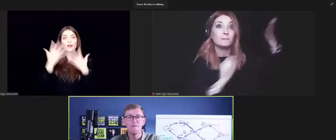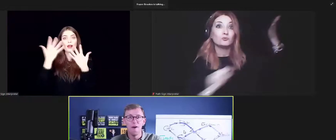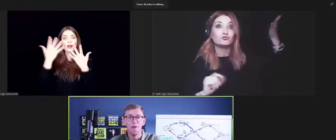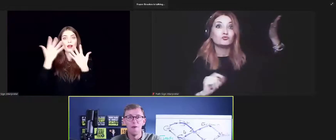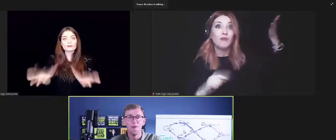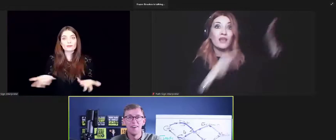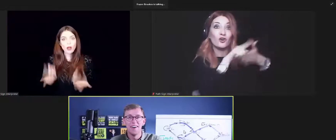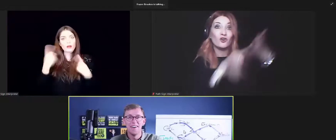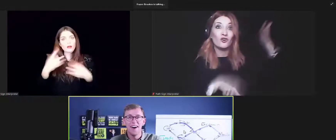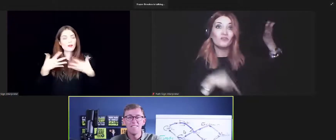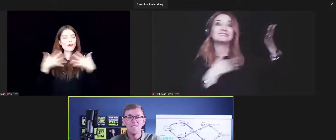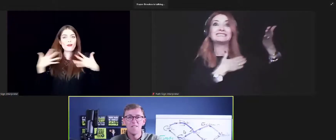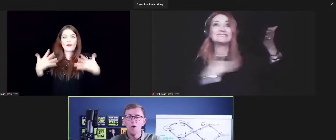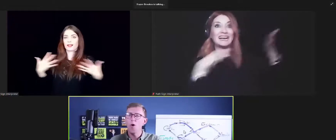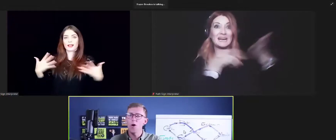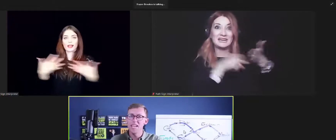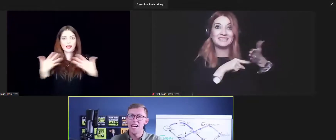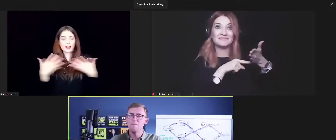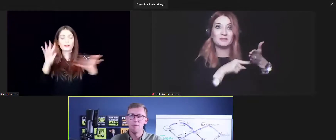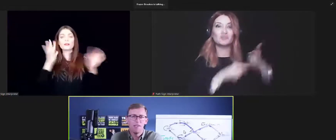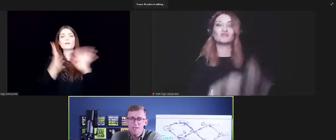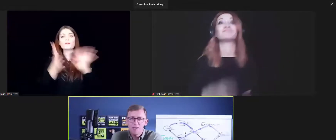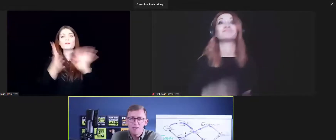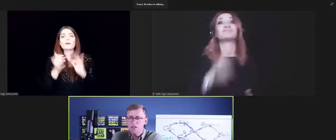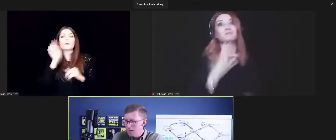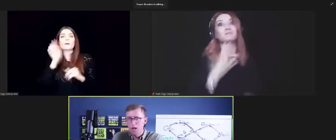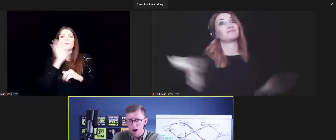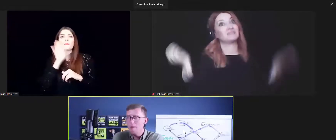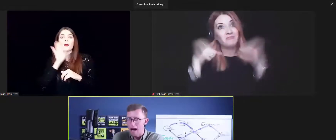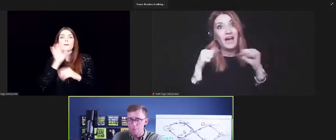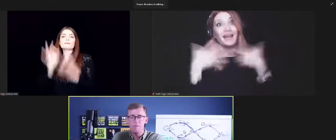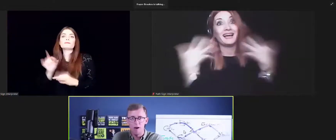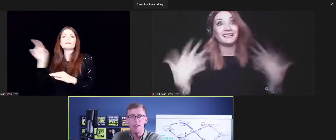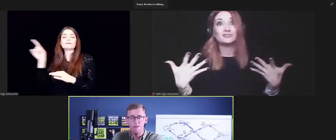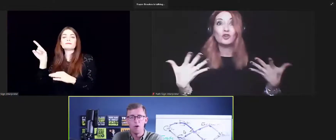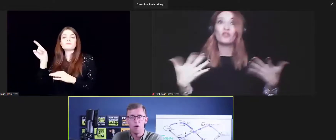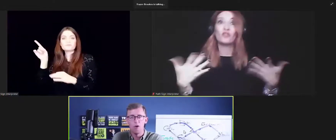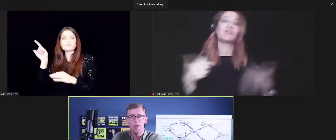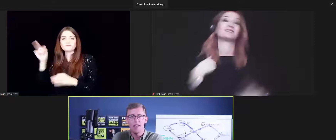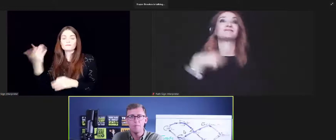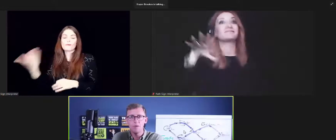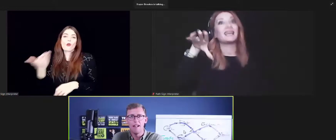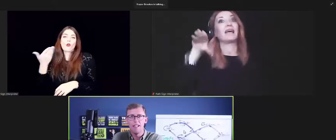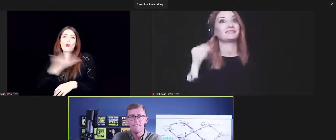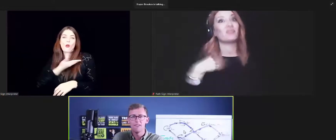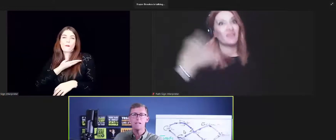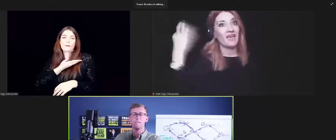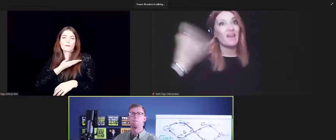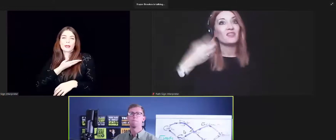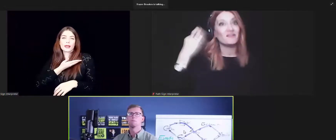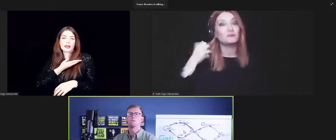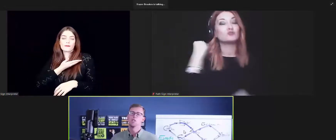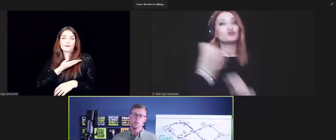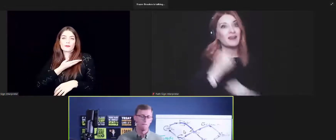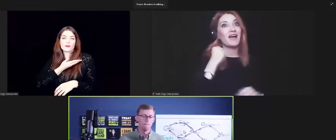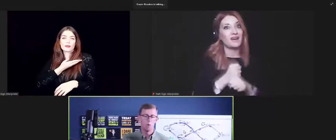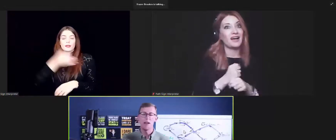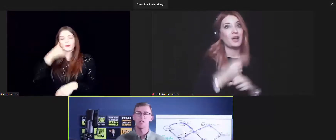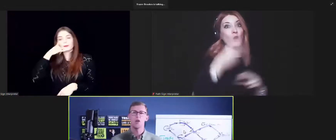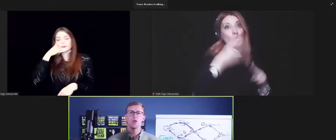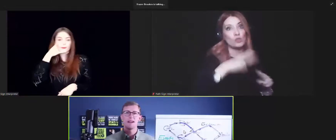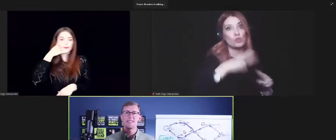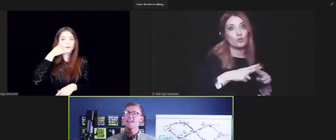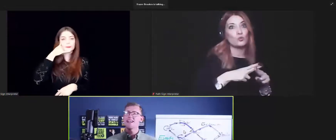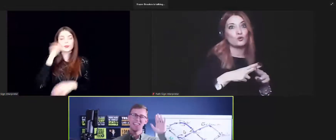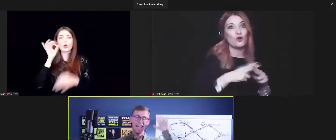phone, right? Not all the time, but a lot of them are happy to be on their phone or their computer. Okay? So we made a decision.